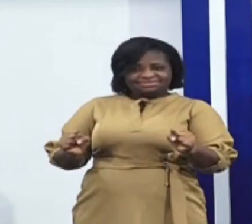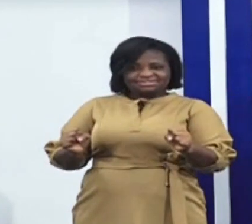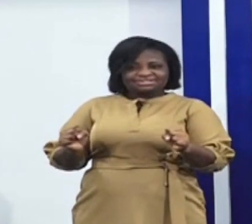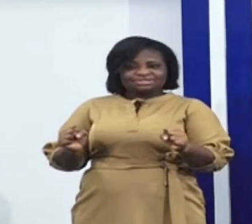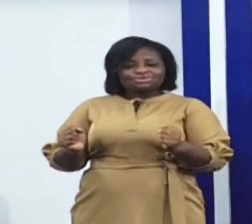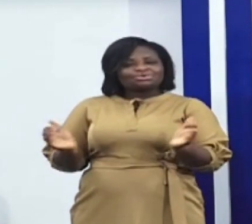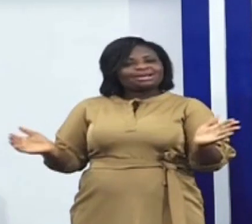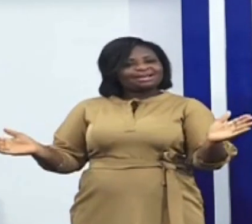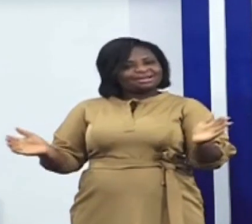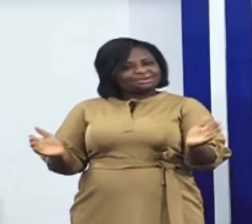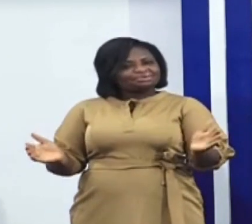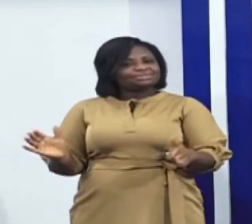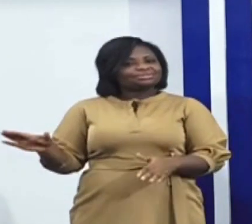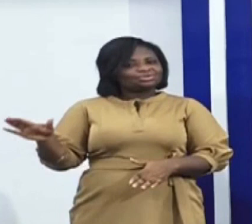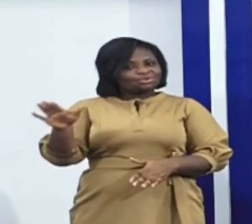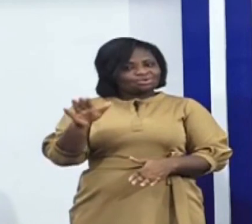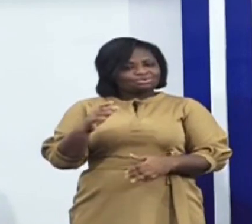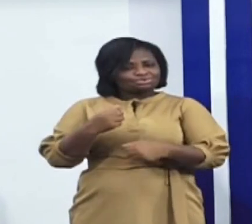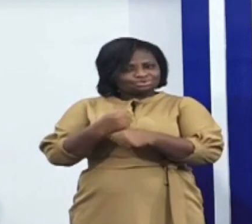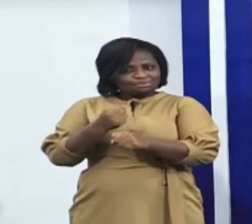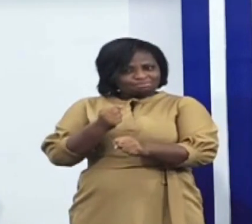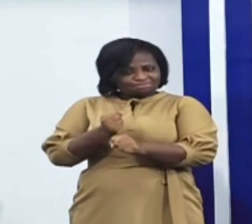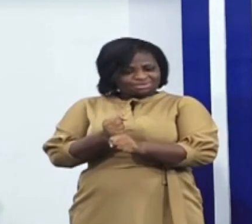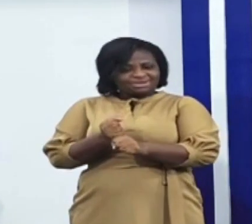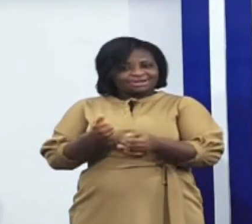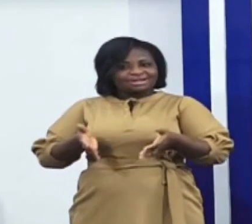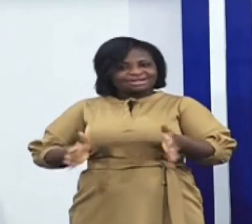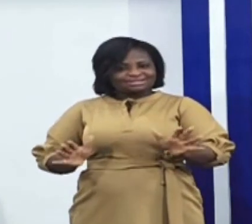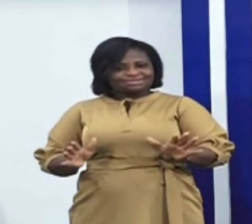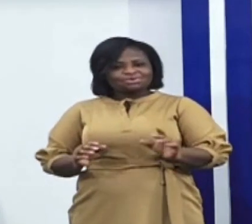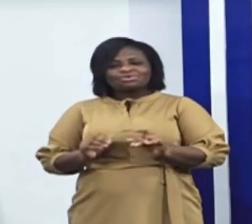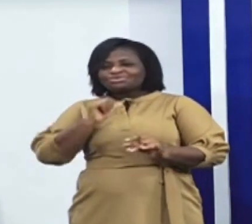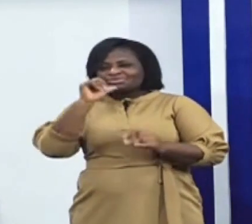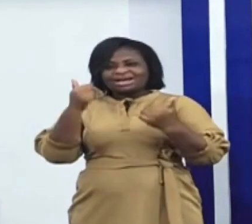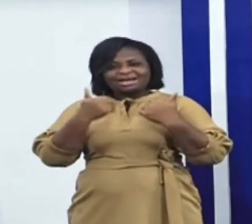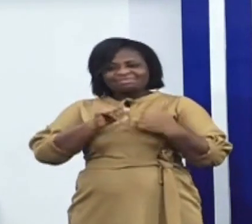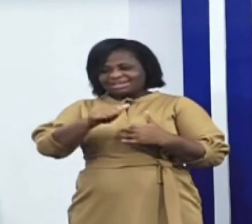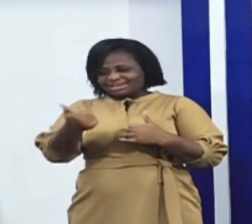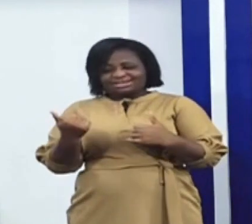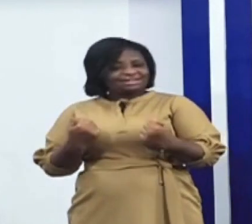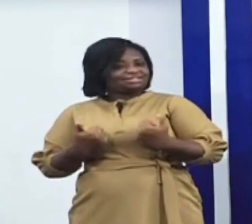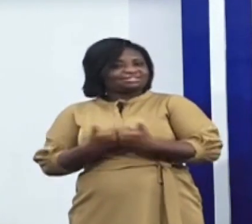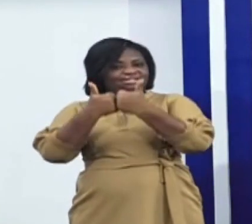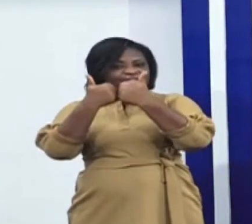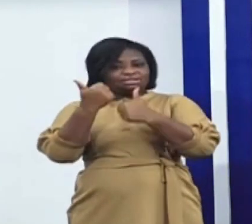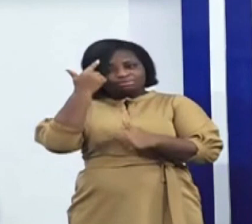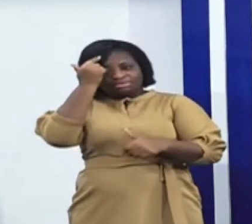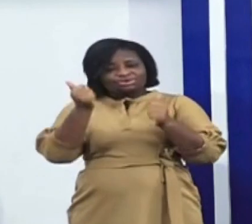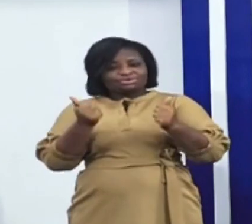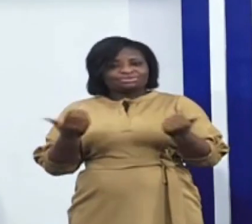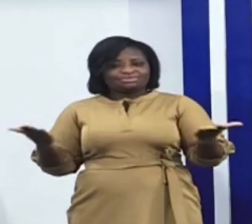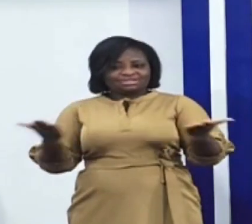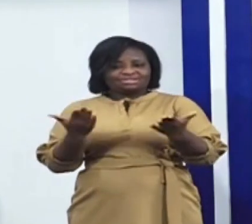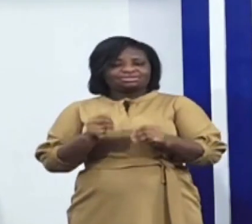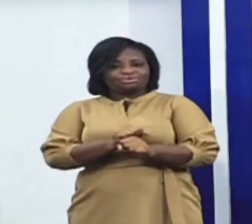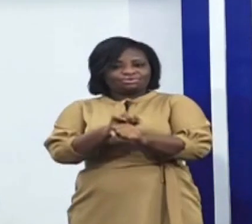we're encouraging all to make access care so that we do not have another challenge on our hands because of reduced